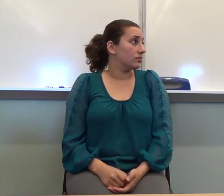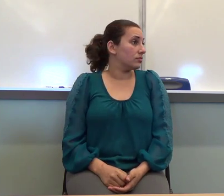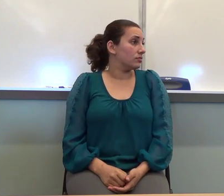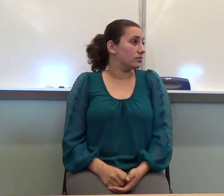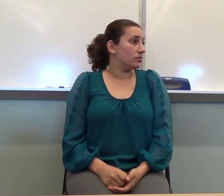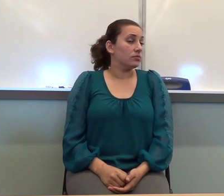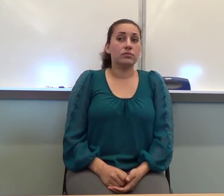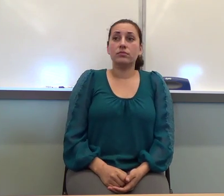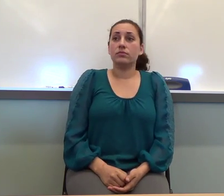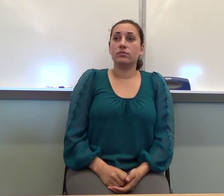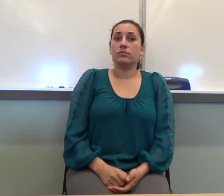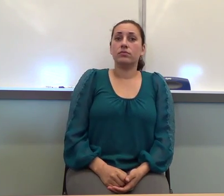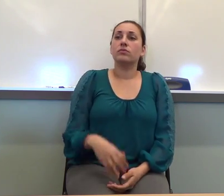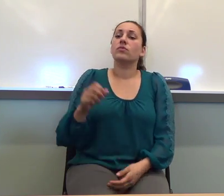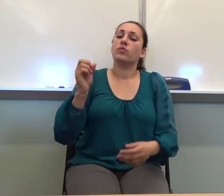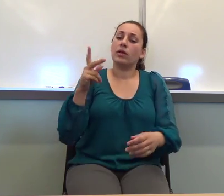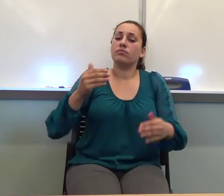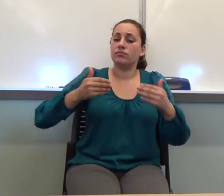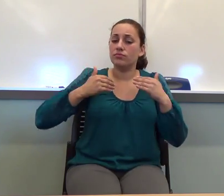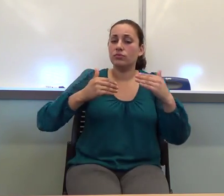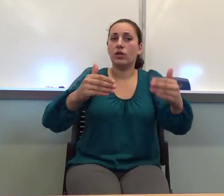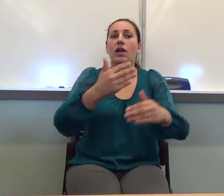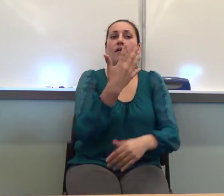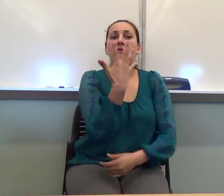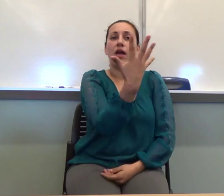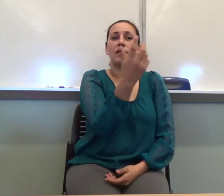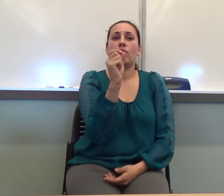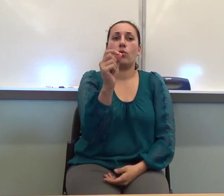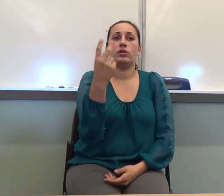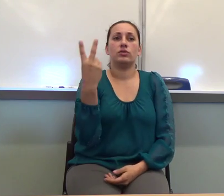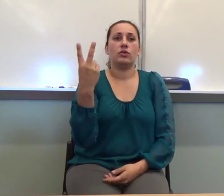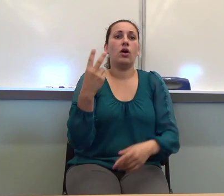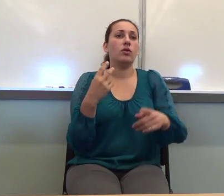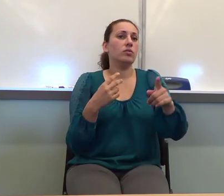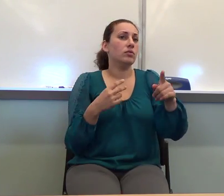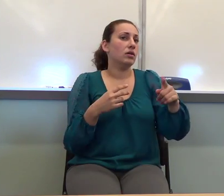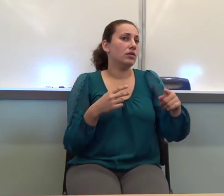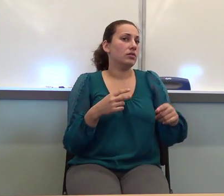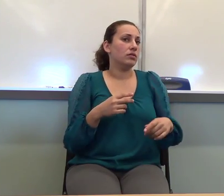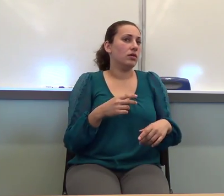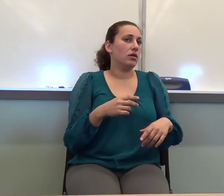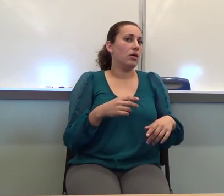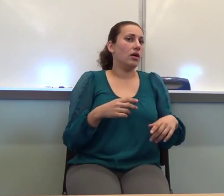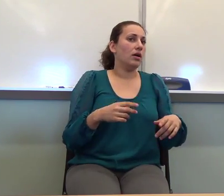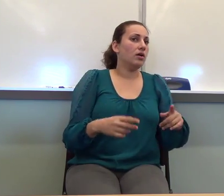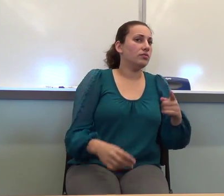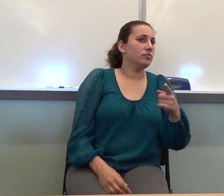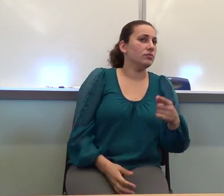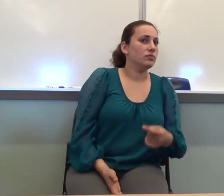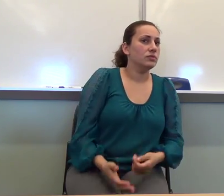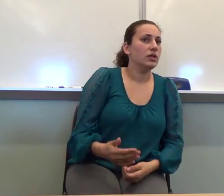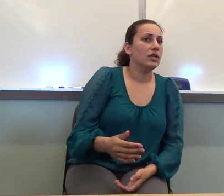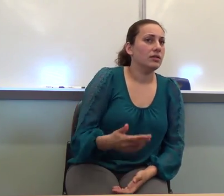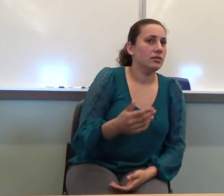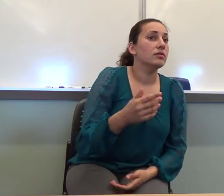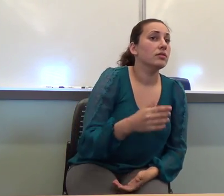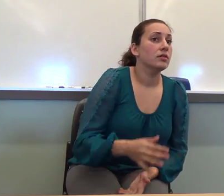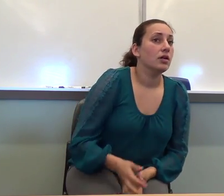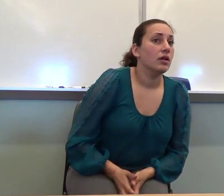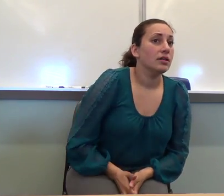Let's go on to 5.2 then, the rates, which are very similar. It's just that rates can have different units. And can